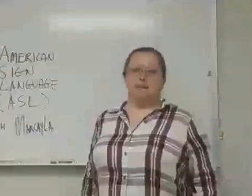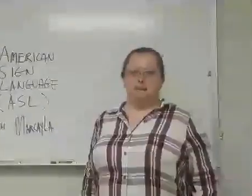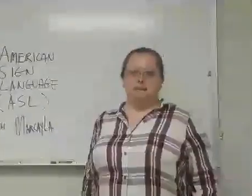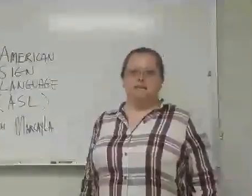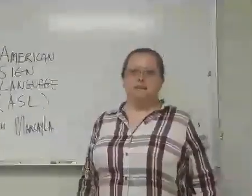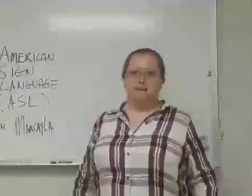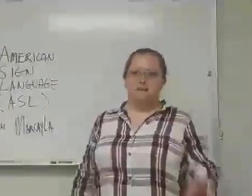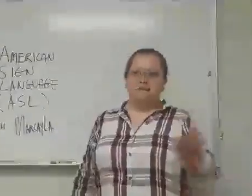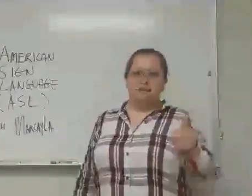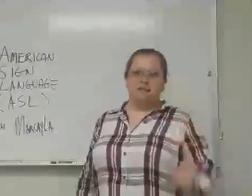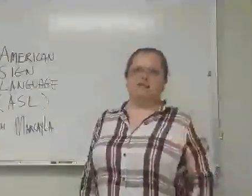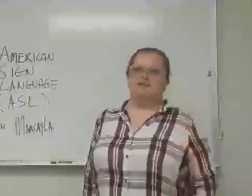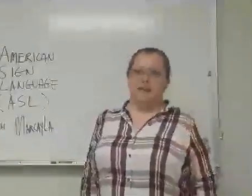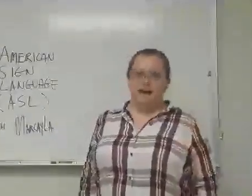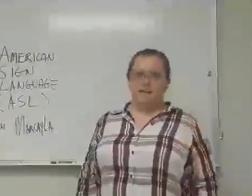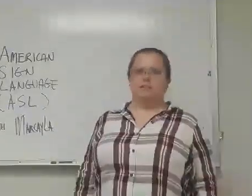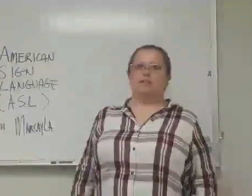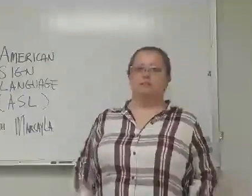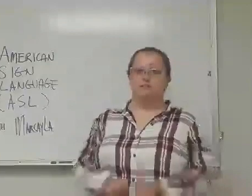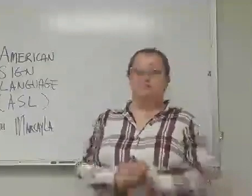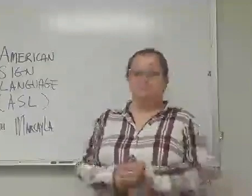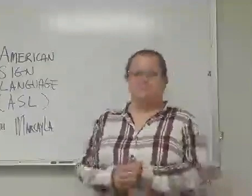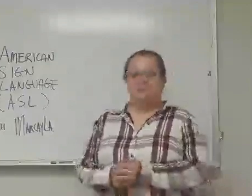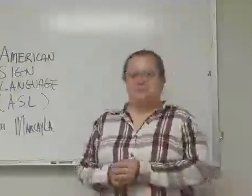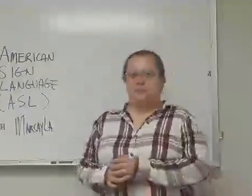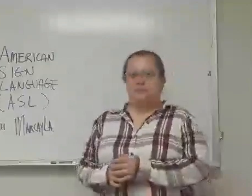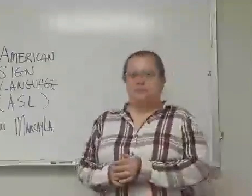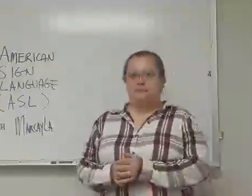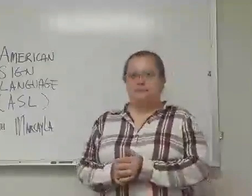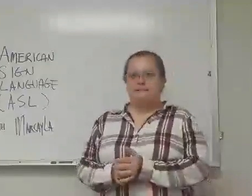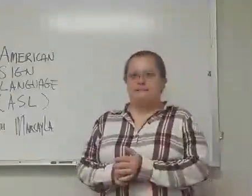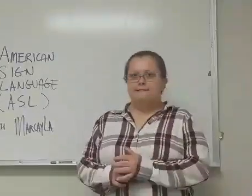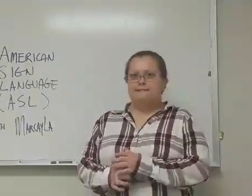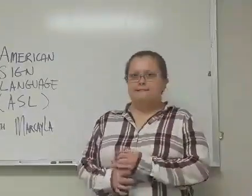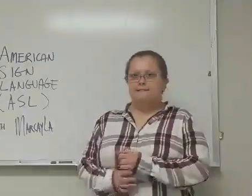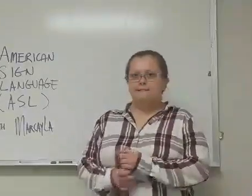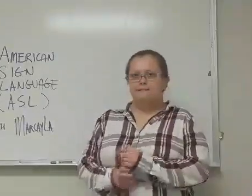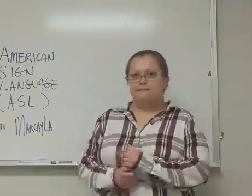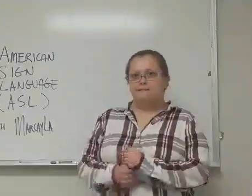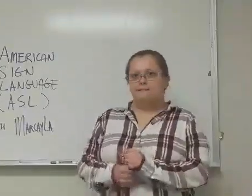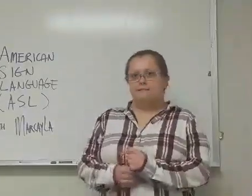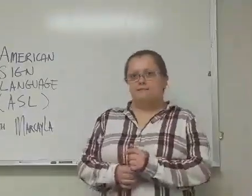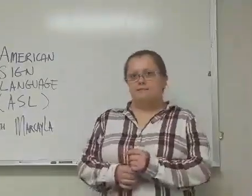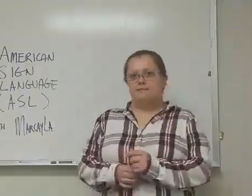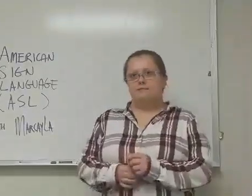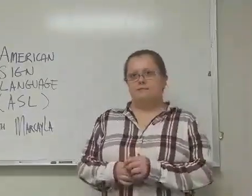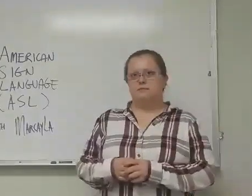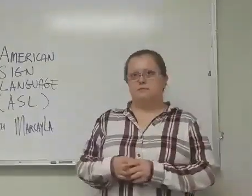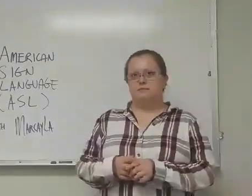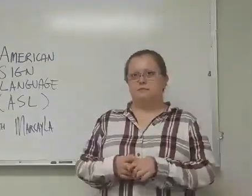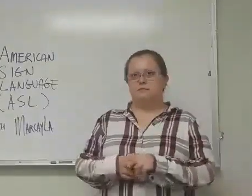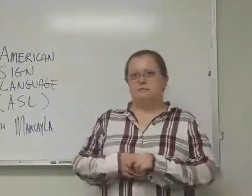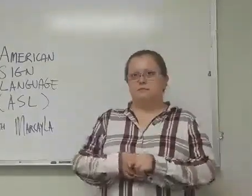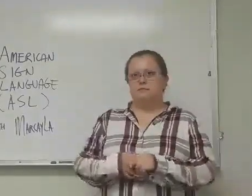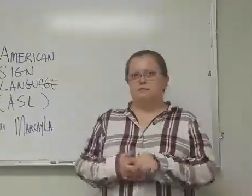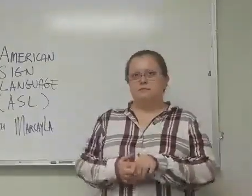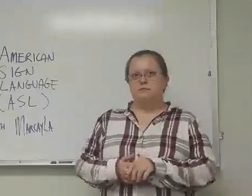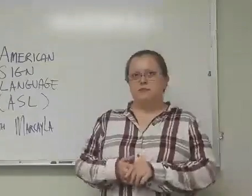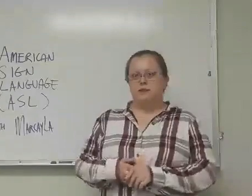hey, how's it going? Exactly. Okay. Another one I would say is, hello, my name is. You